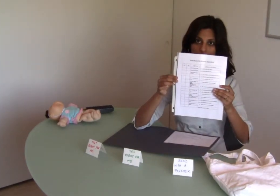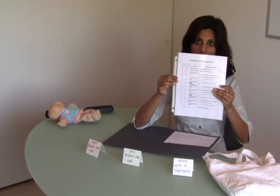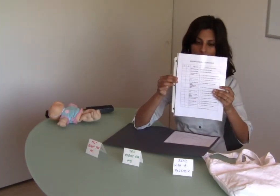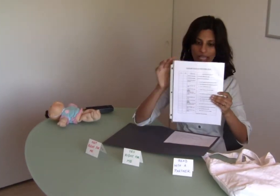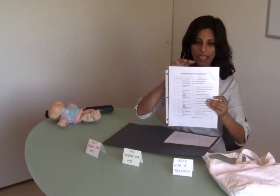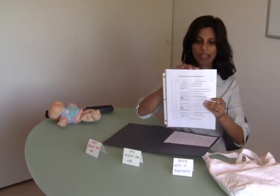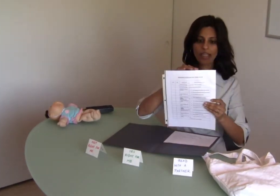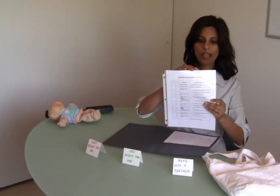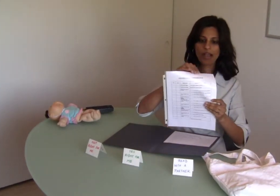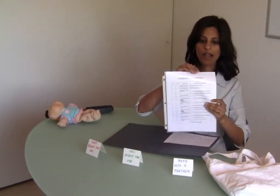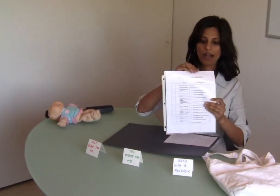okay?